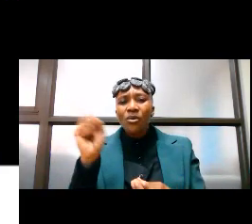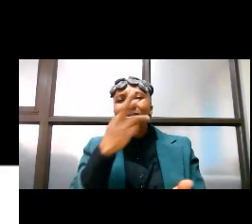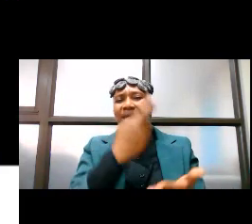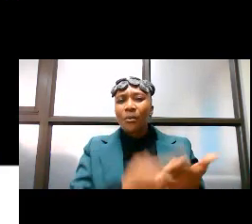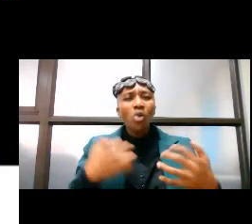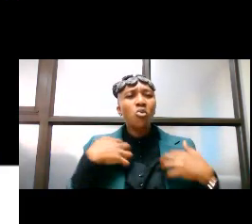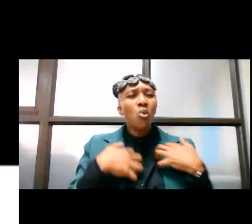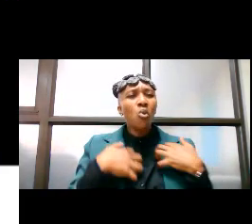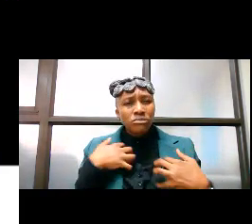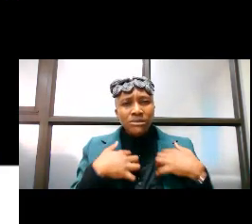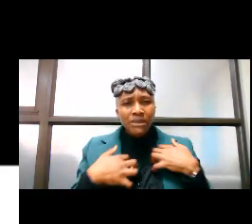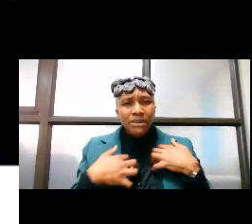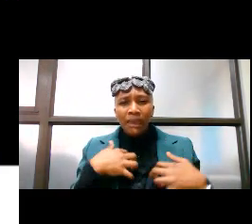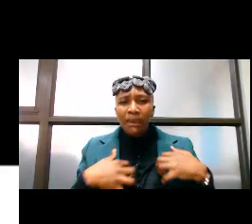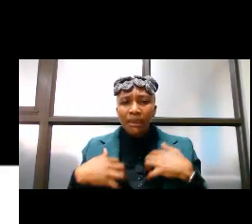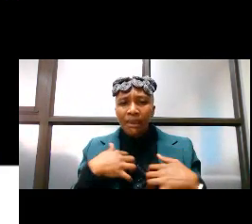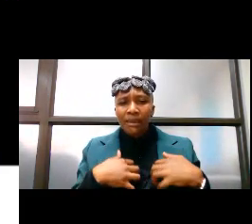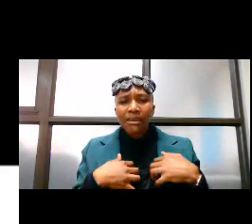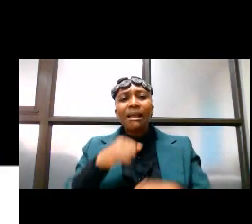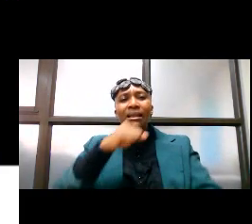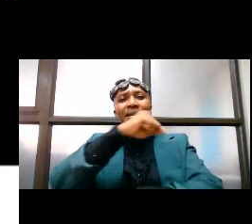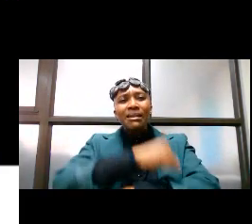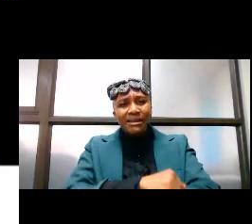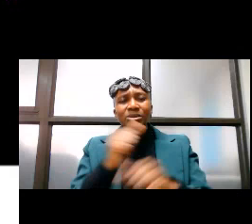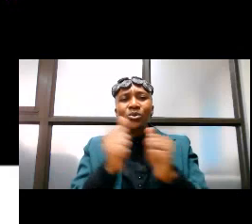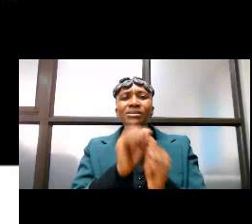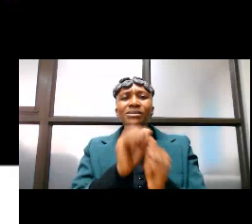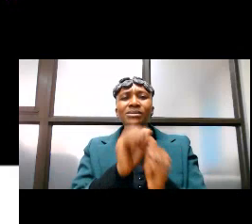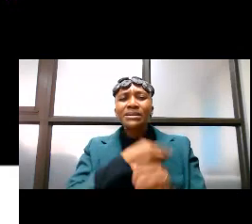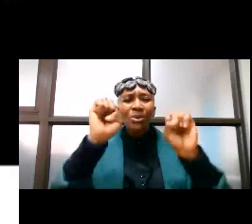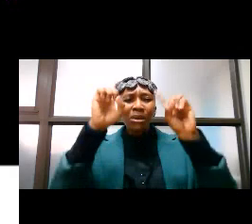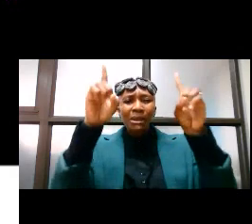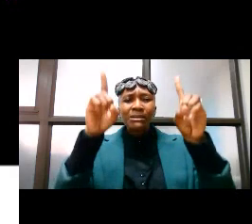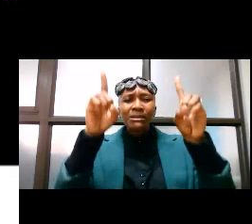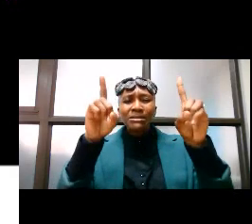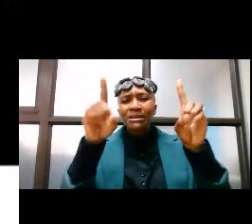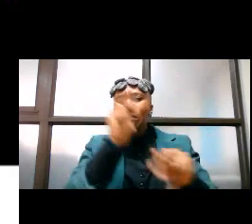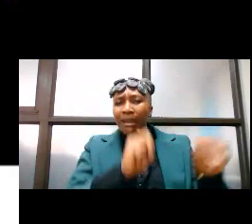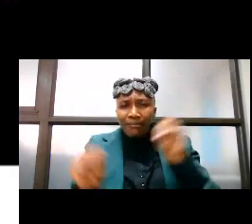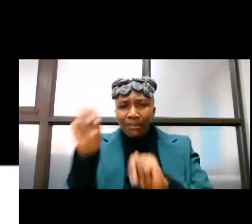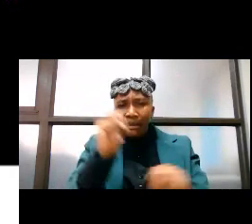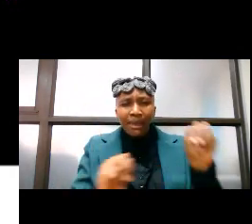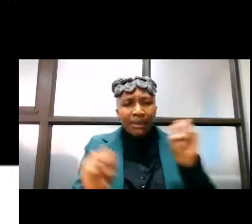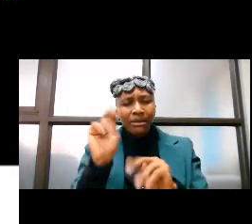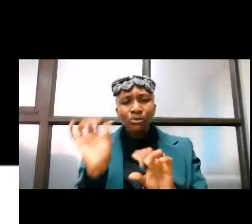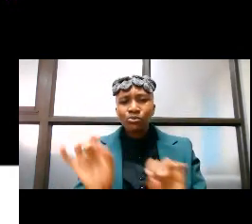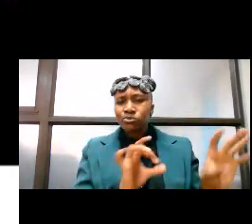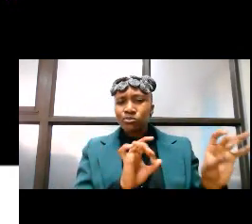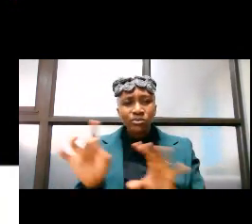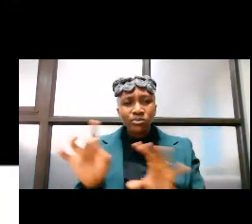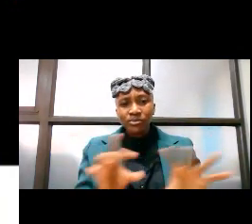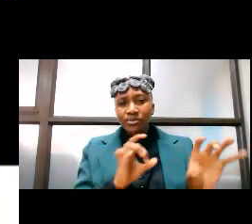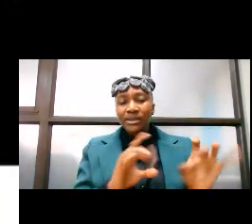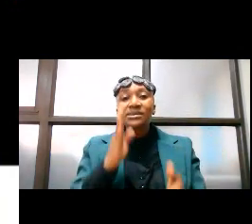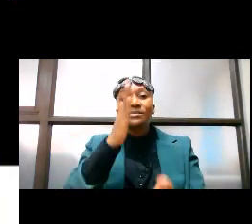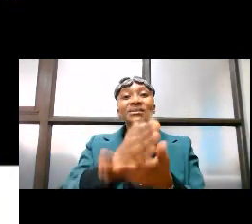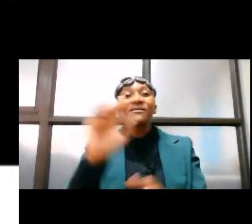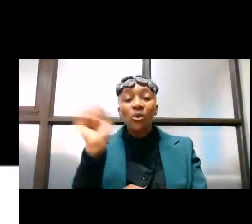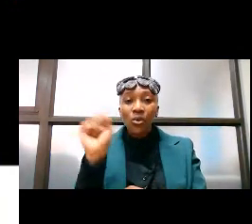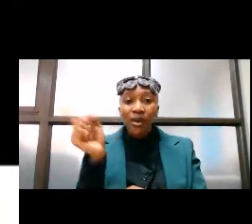disability, specifically visual impairment, done by Section 27 and leading organizations